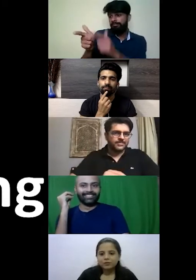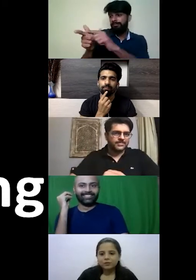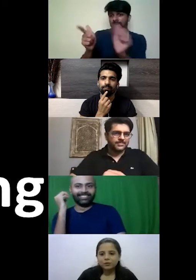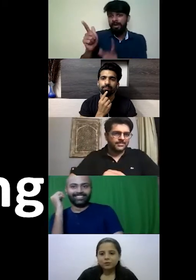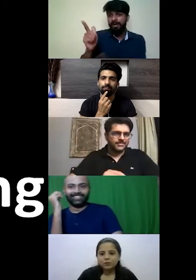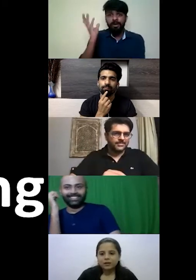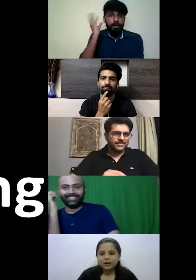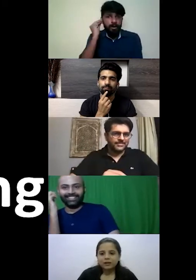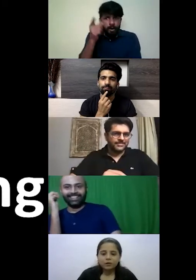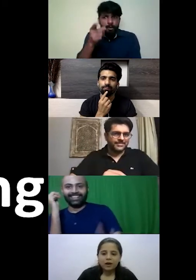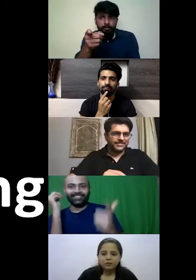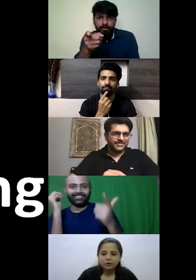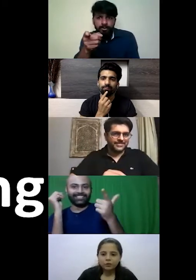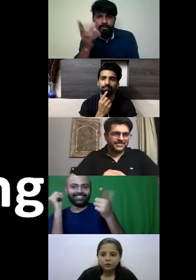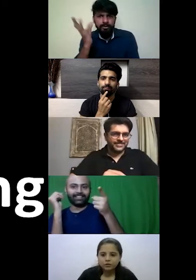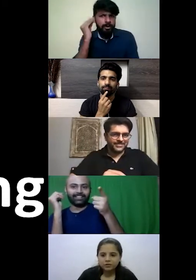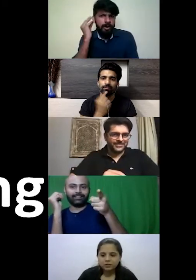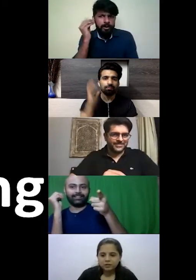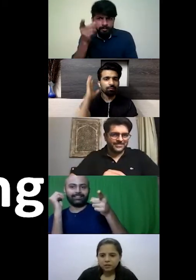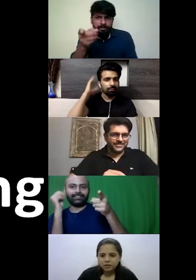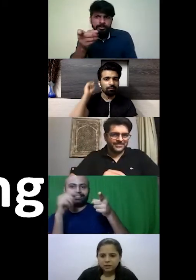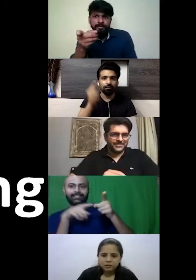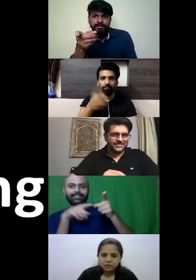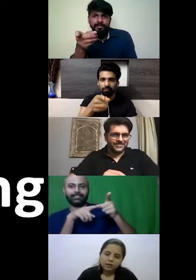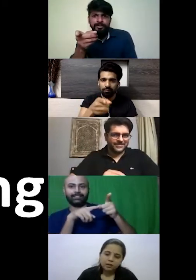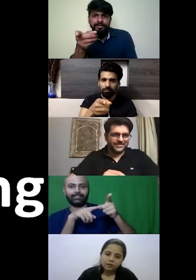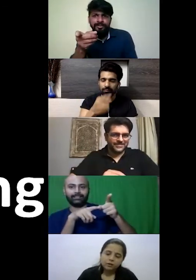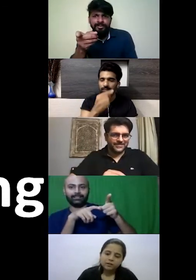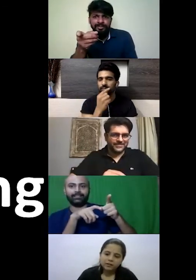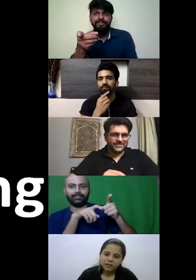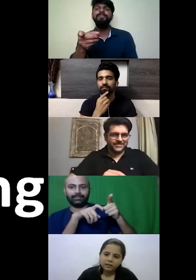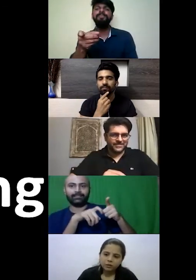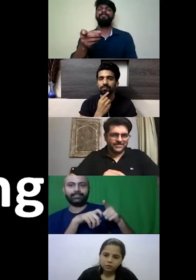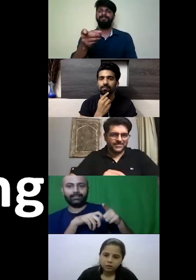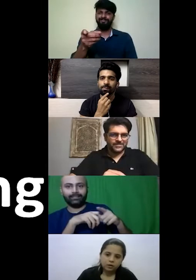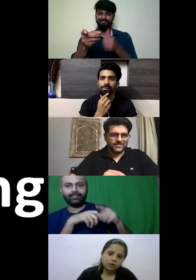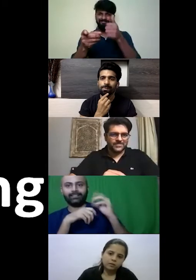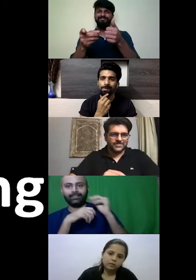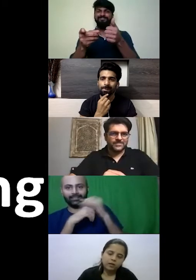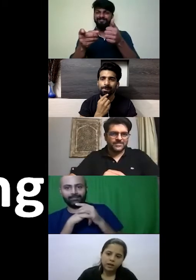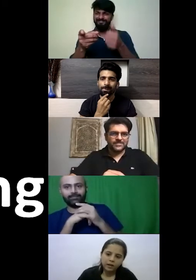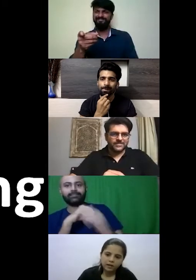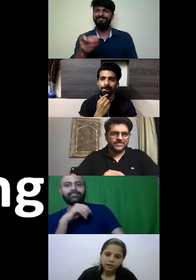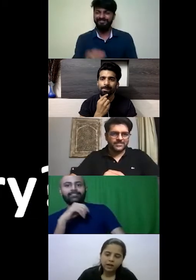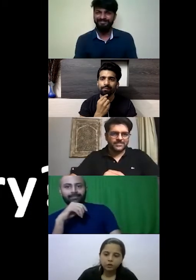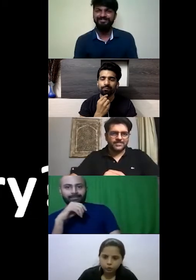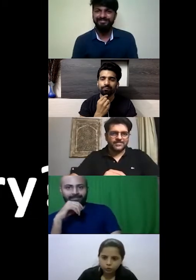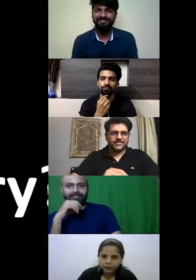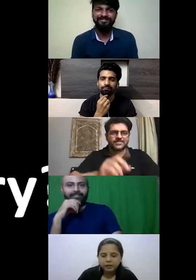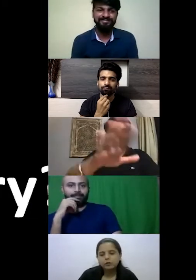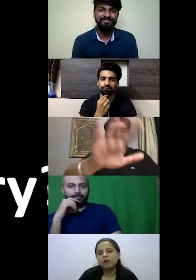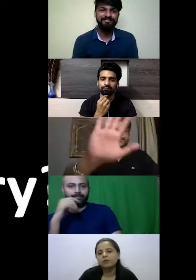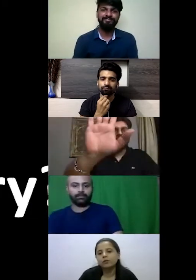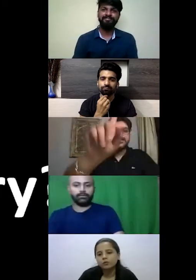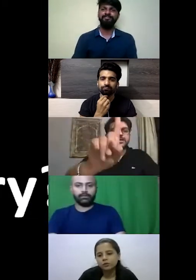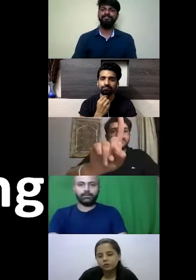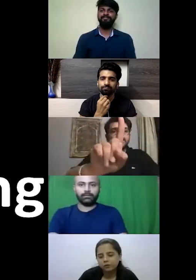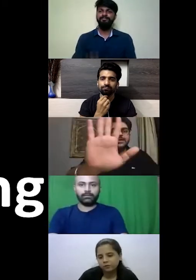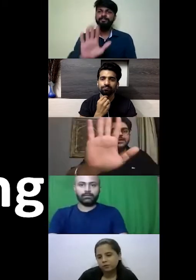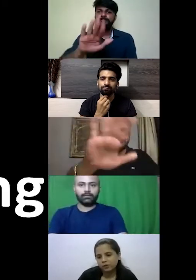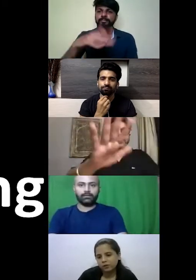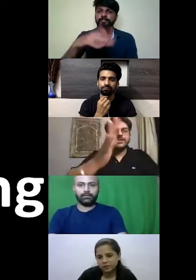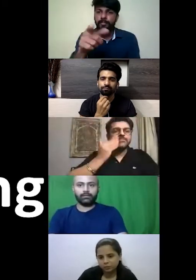No, so you have to use, you will say you, hearing and you, and then you have to use